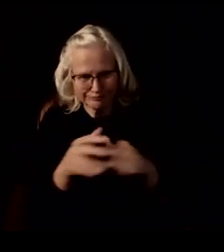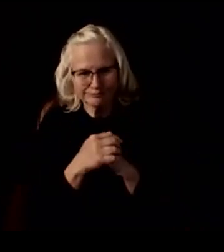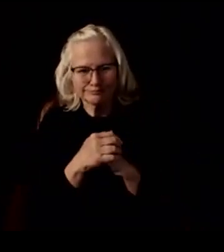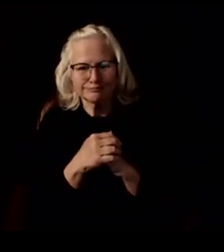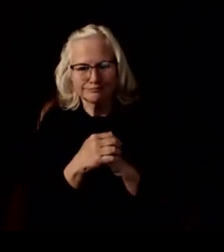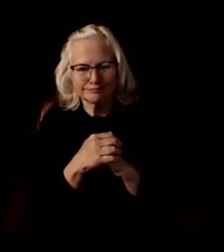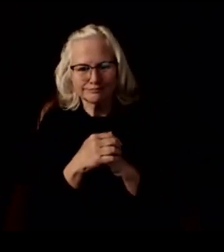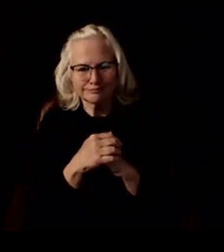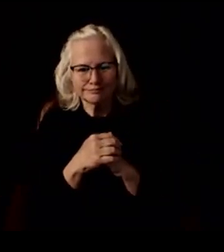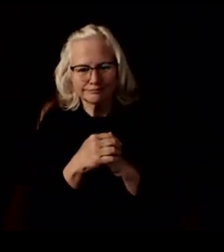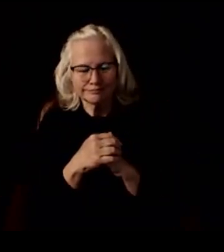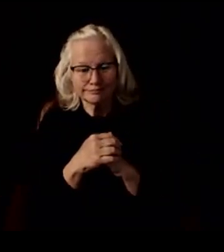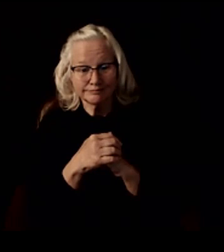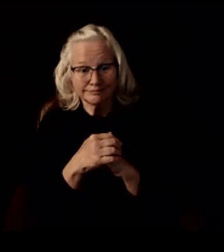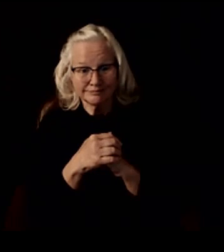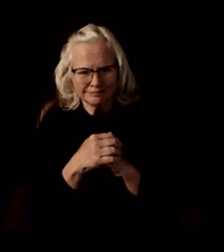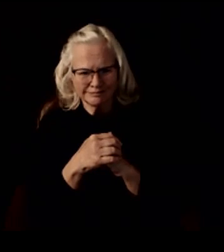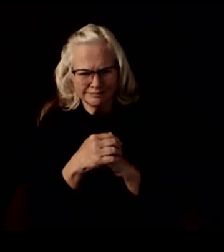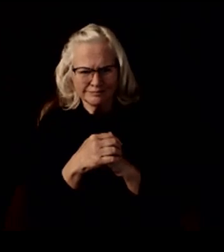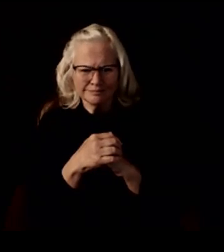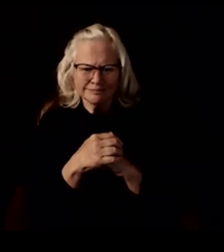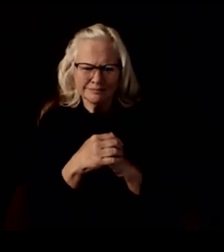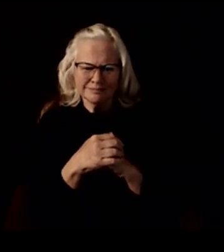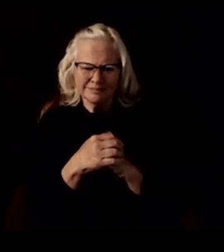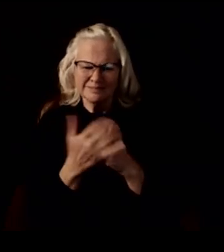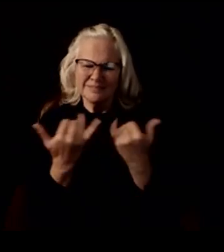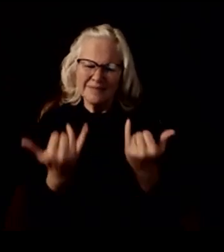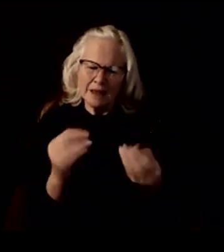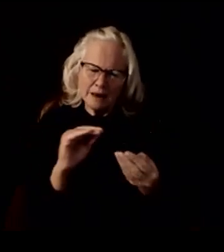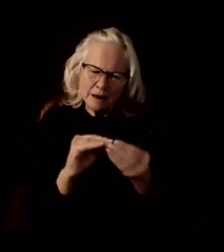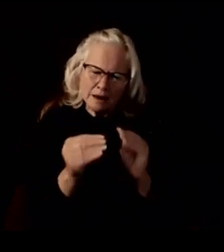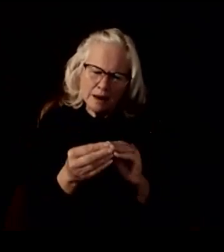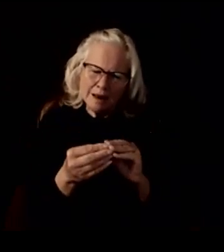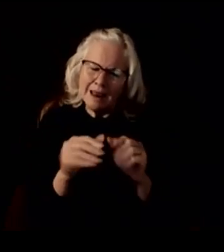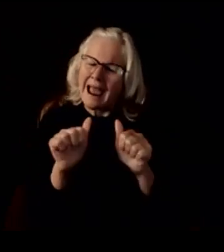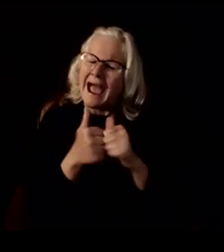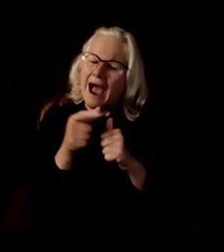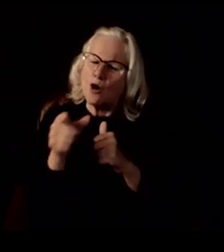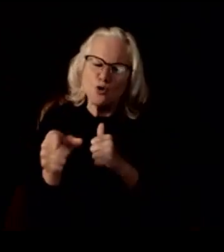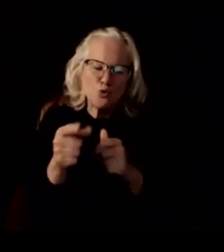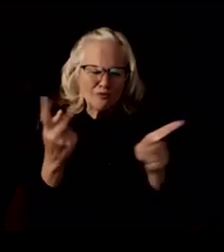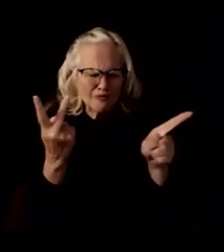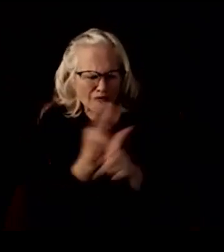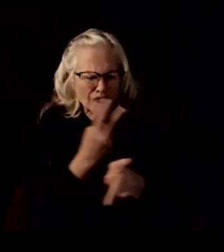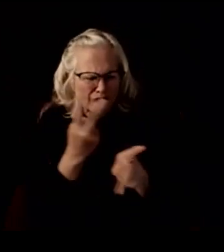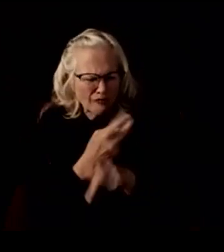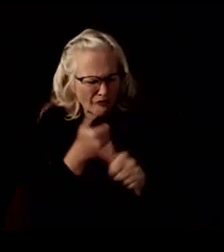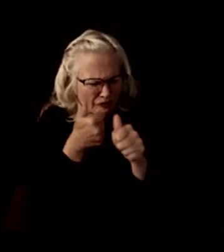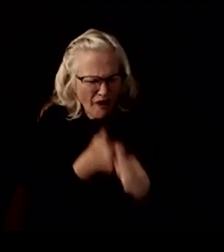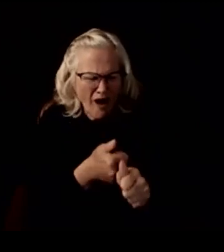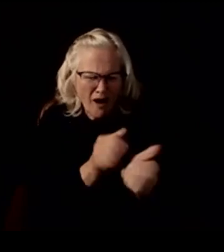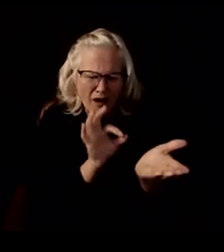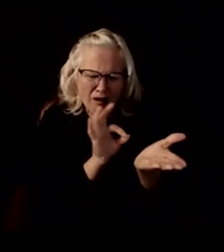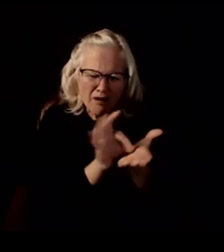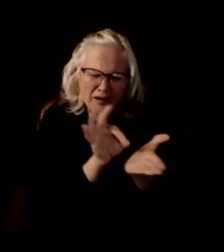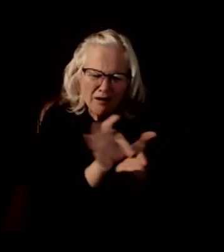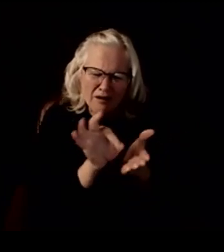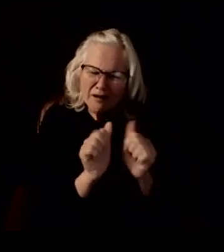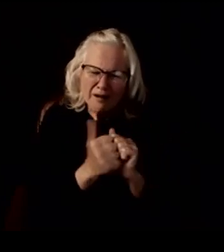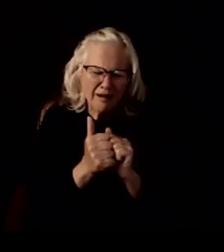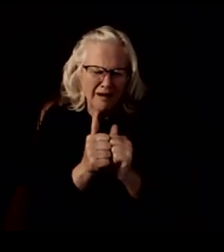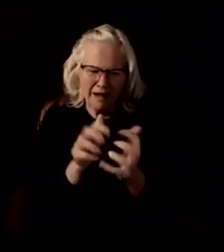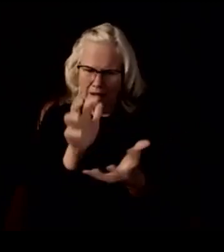numbers. How are you tracking that, especially with this backlog and kind of the confusion around the daily case numbers